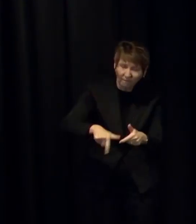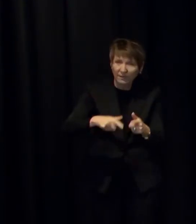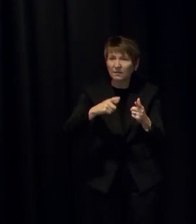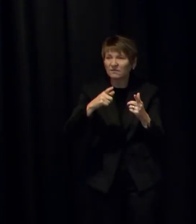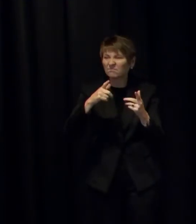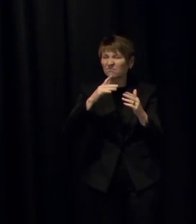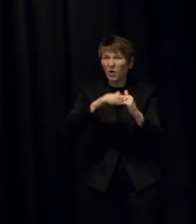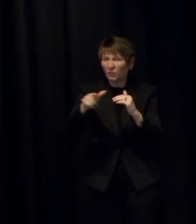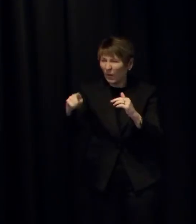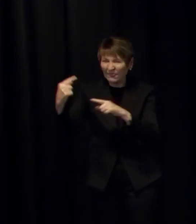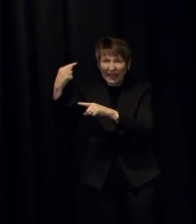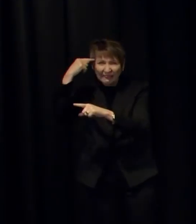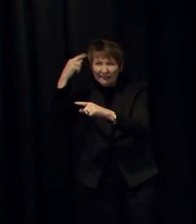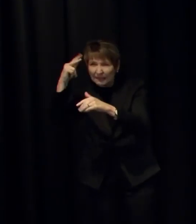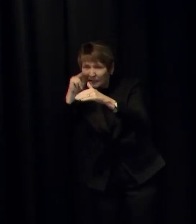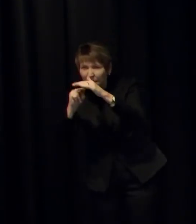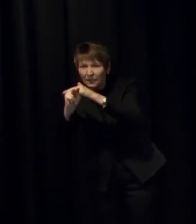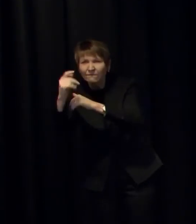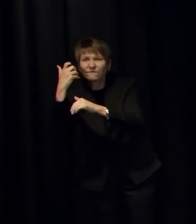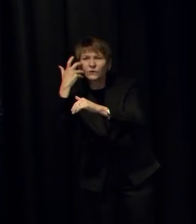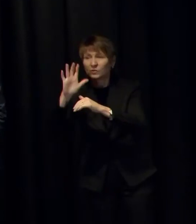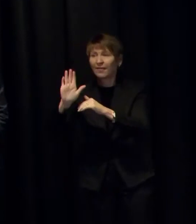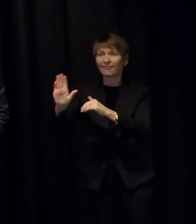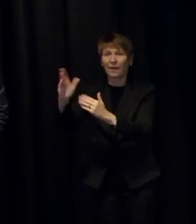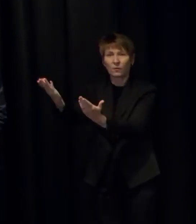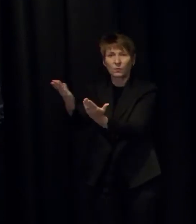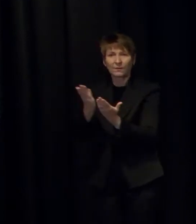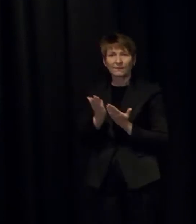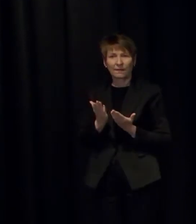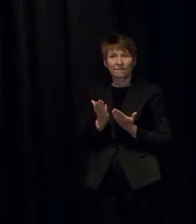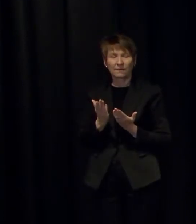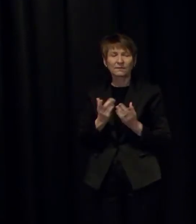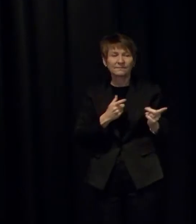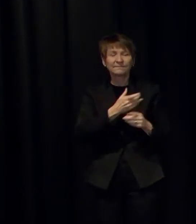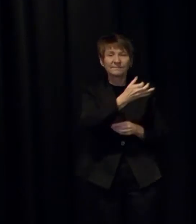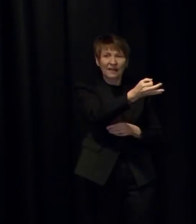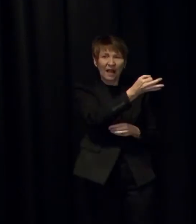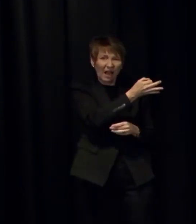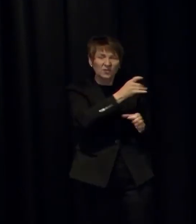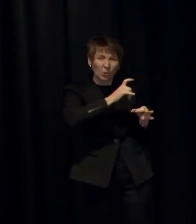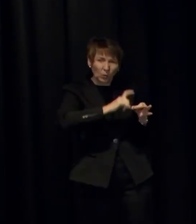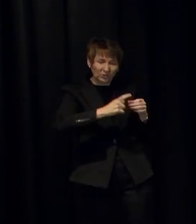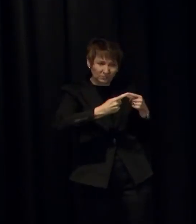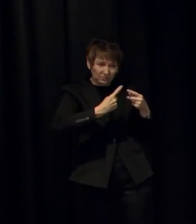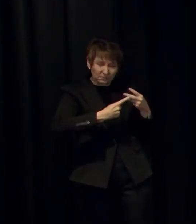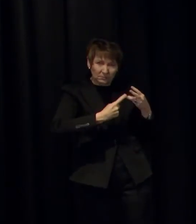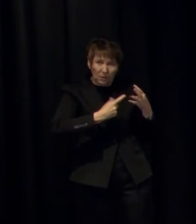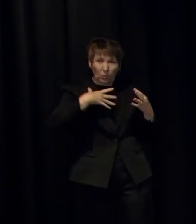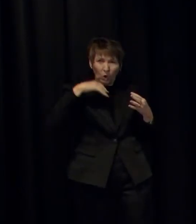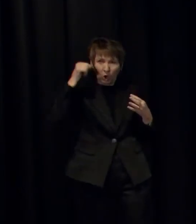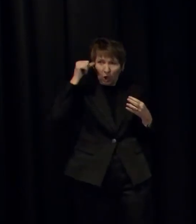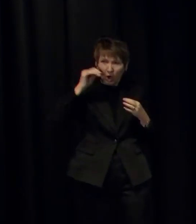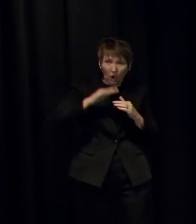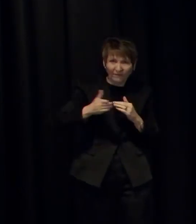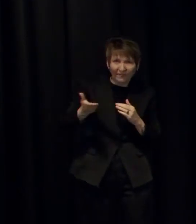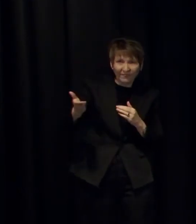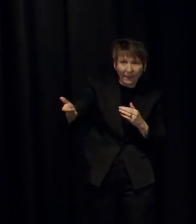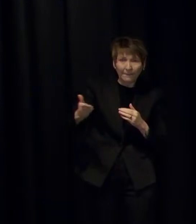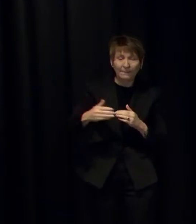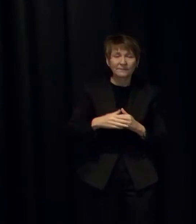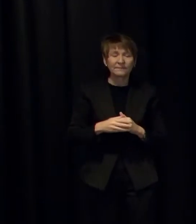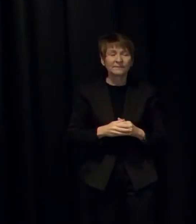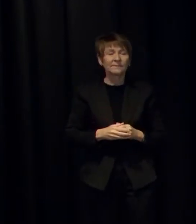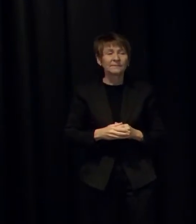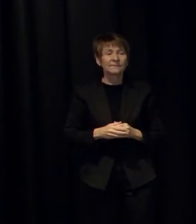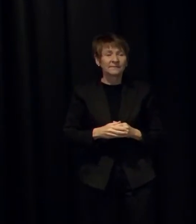I'm assuming it's not. Sure, we're more than happy to come back to you on all of those matters. That might even be, if you want another briefing like you had this